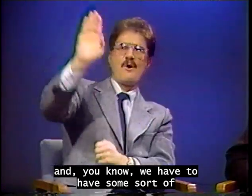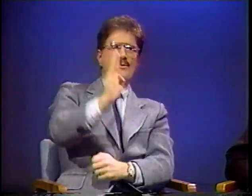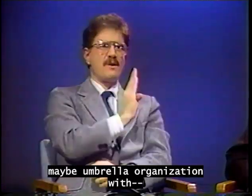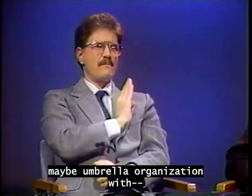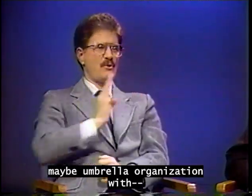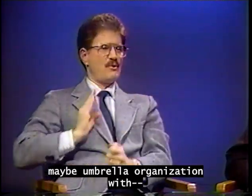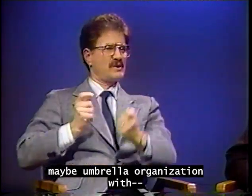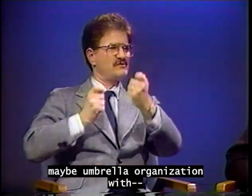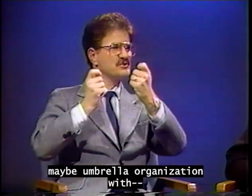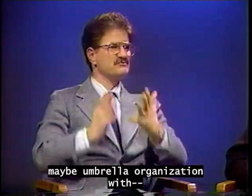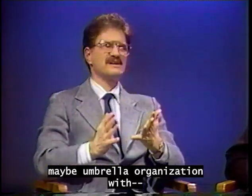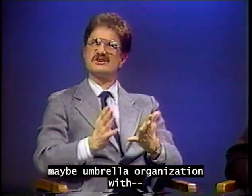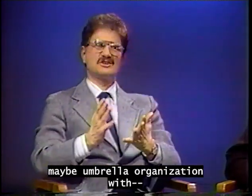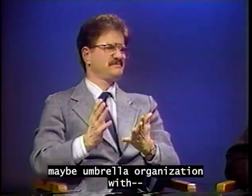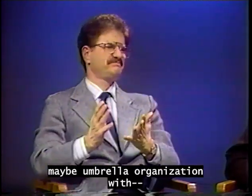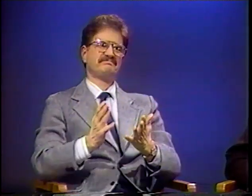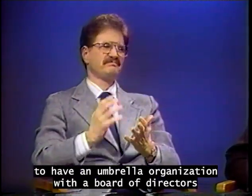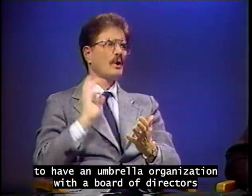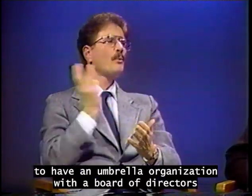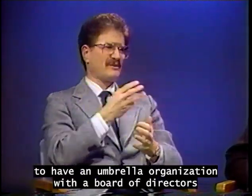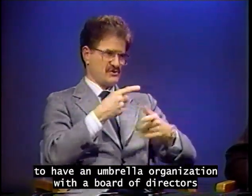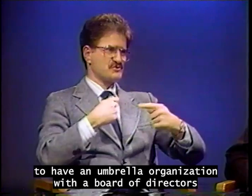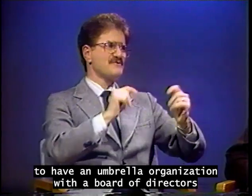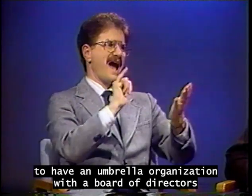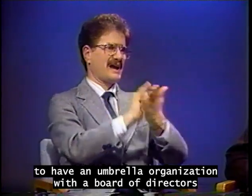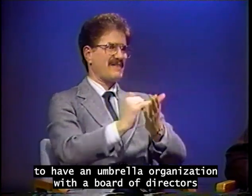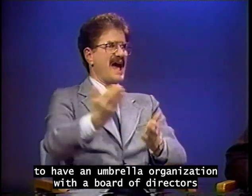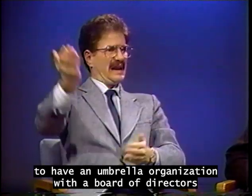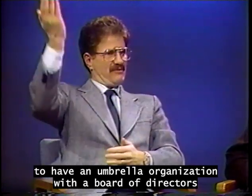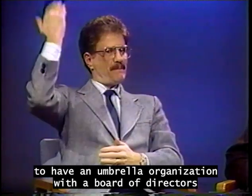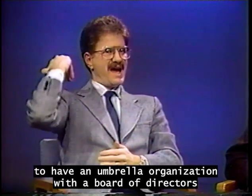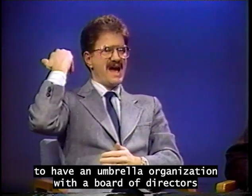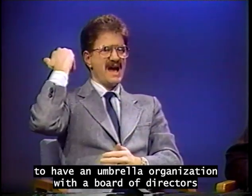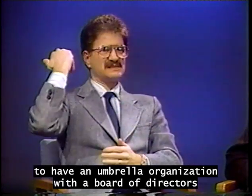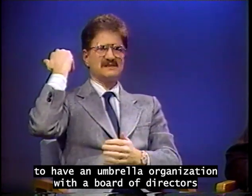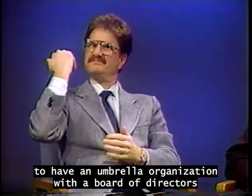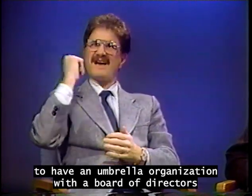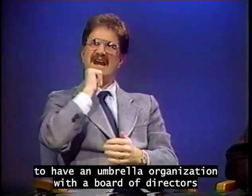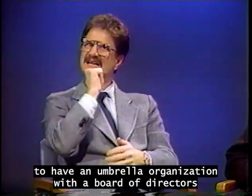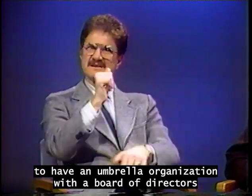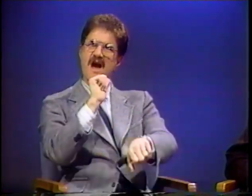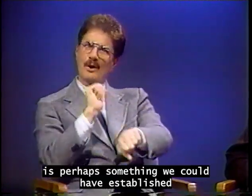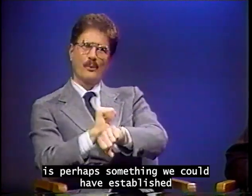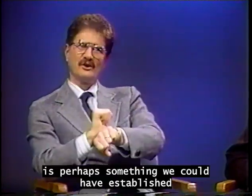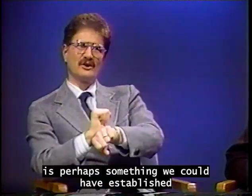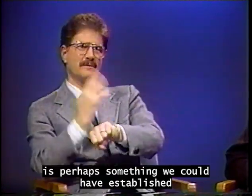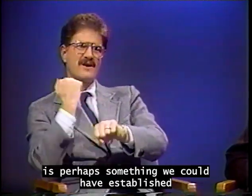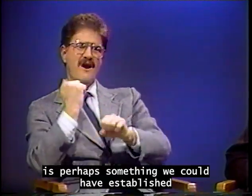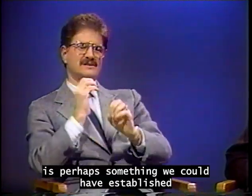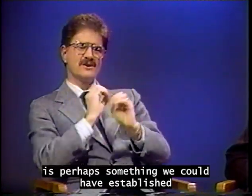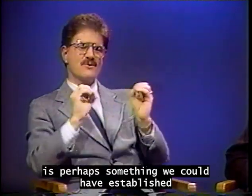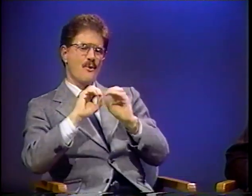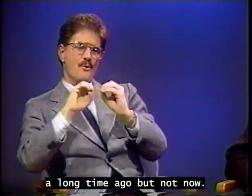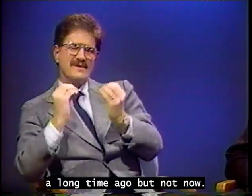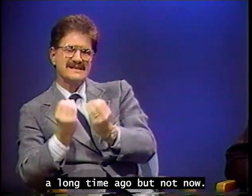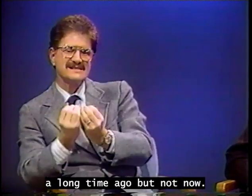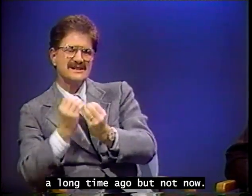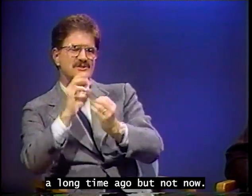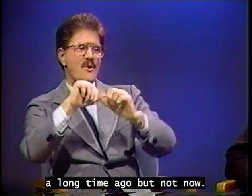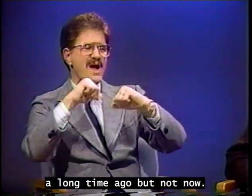sort of maybe umbrella organization to have an umbrella organization with a board of directors is perhaps something we could have established a long time ago, but